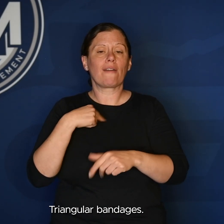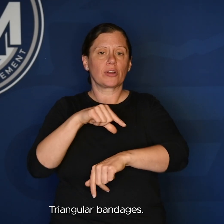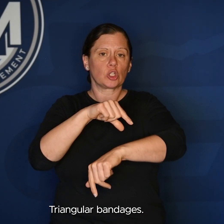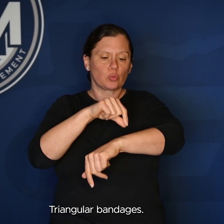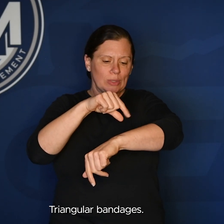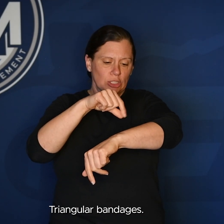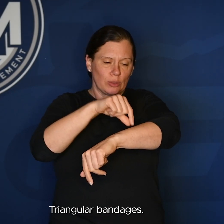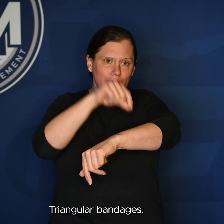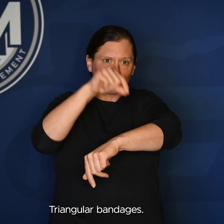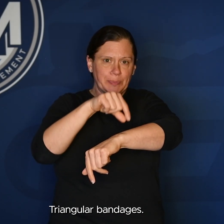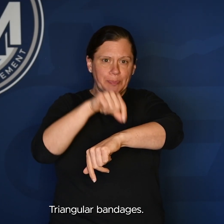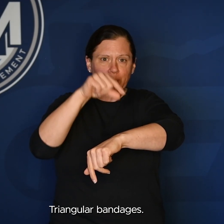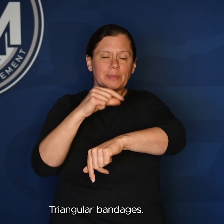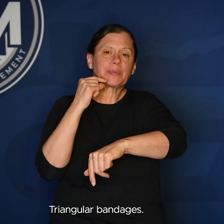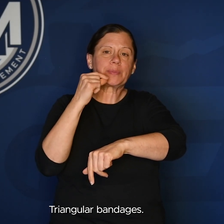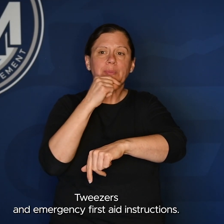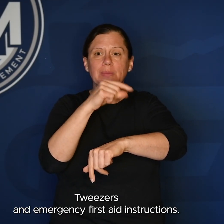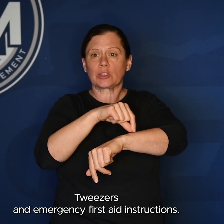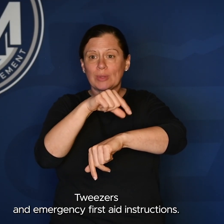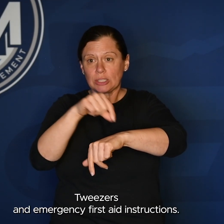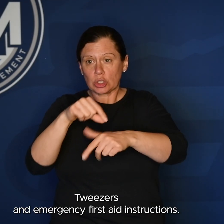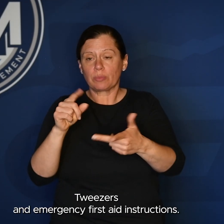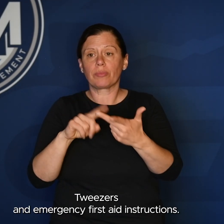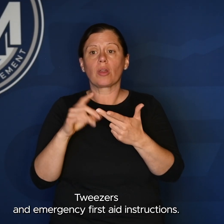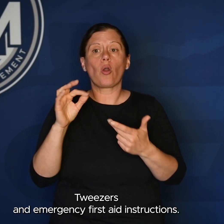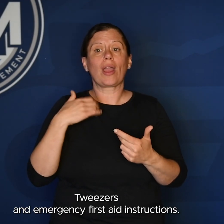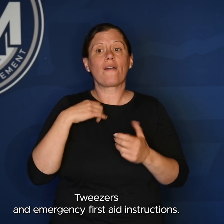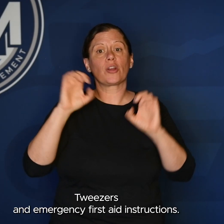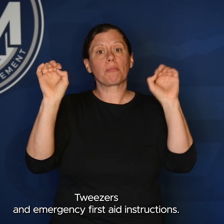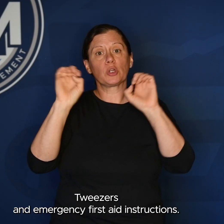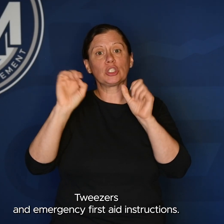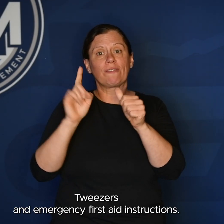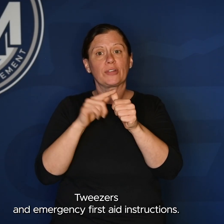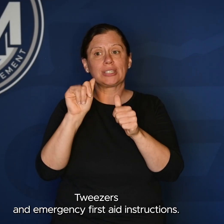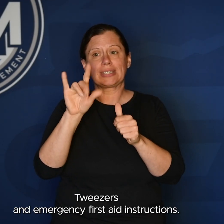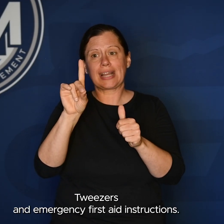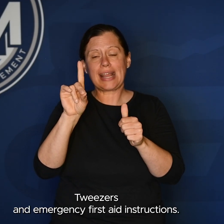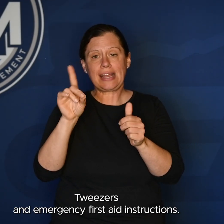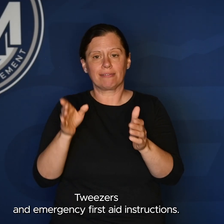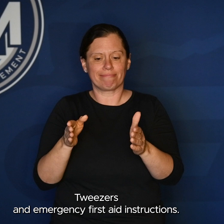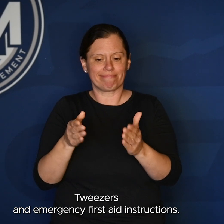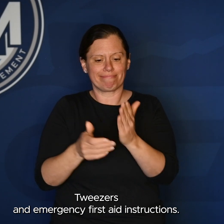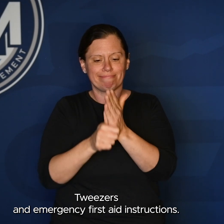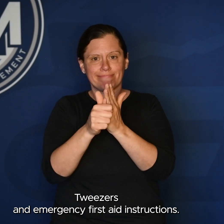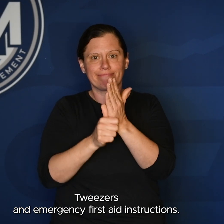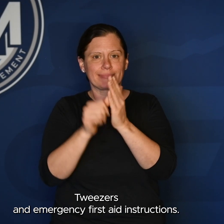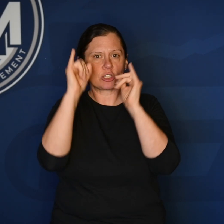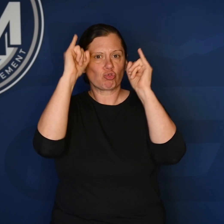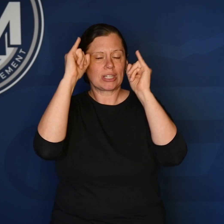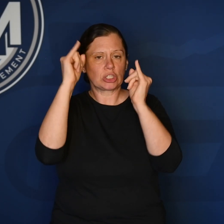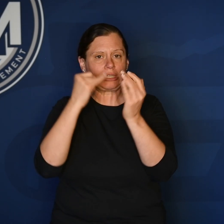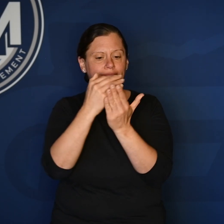triangular bandages, tweezers, and emergency first aid instructions.